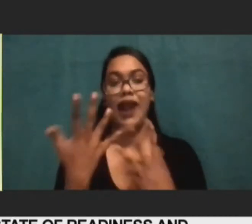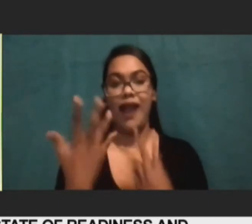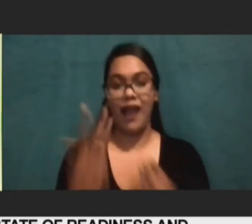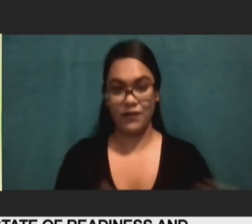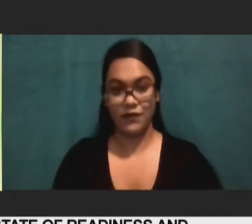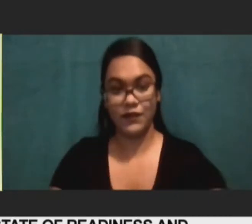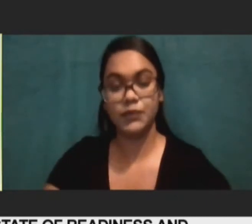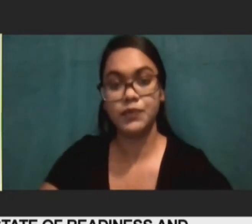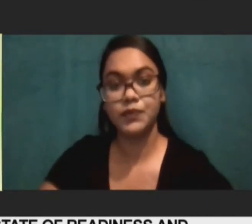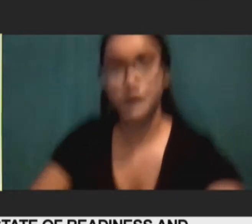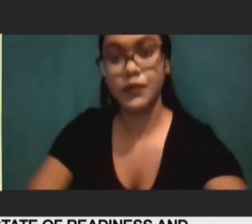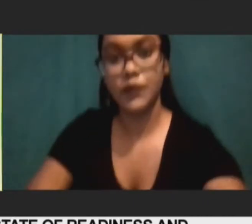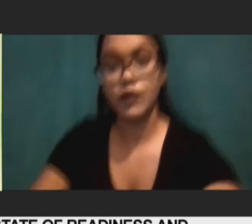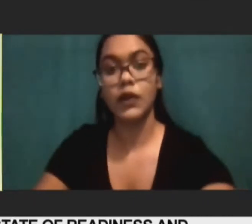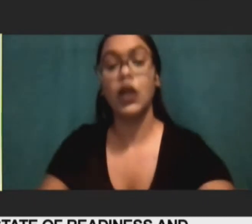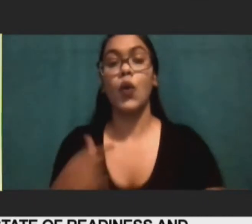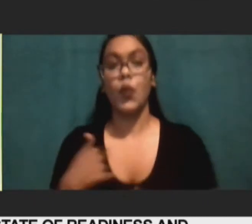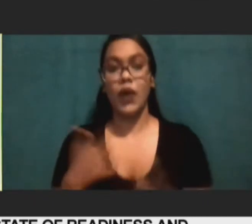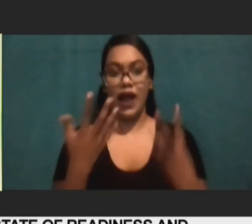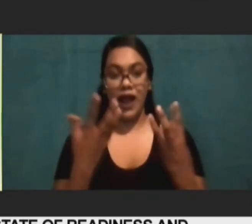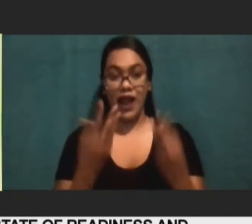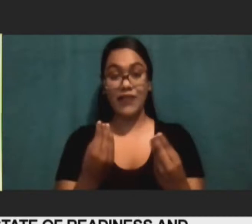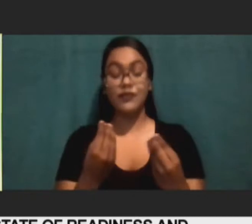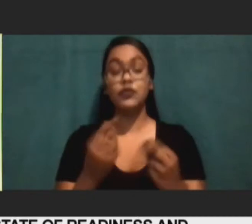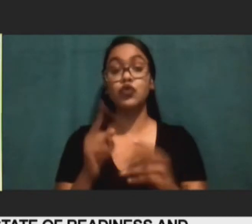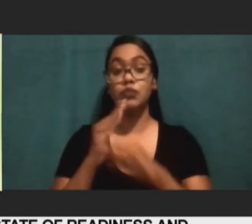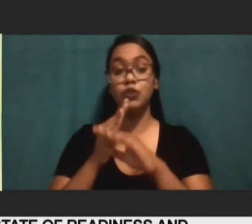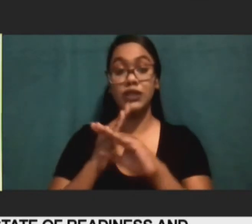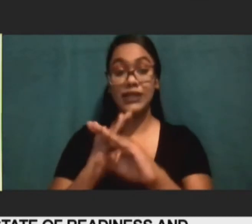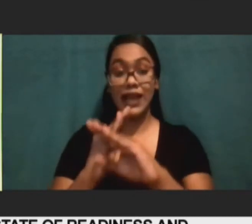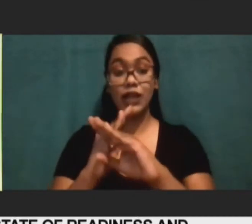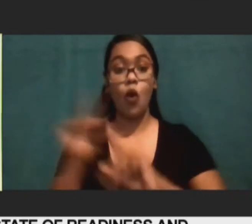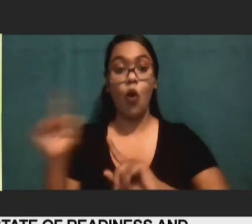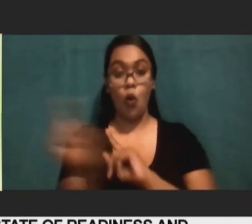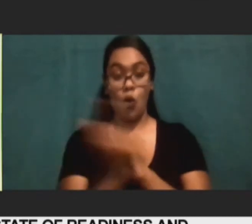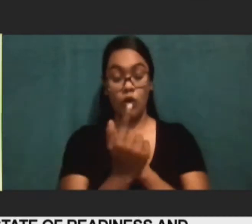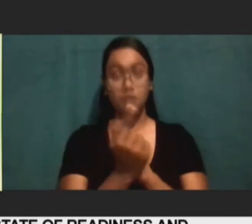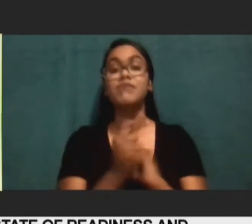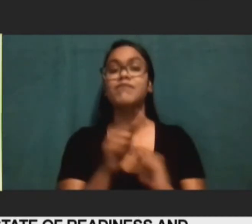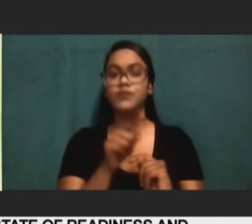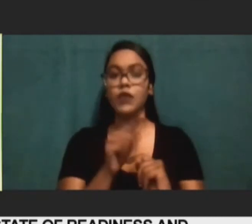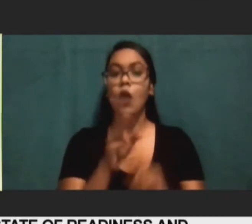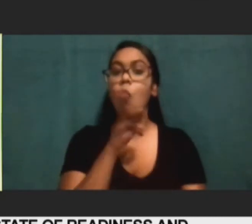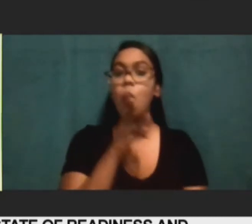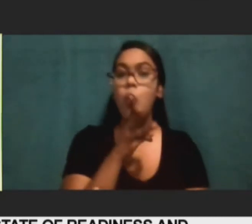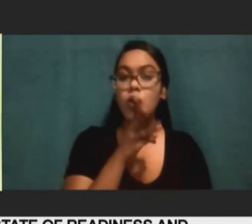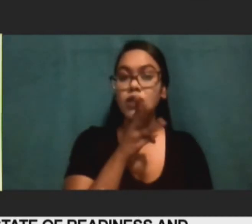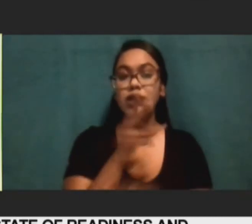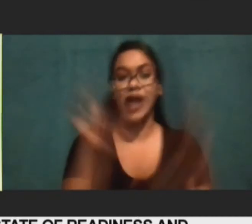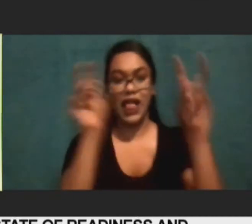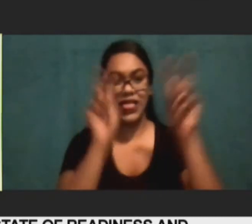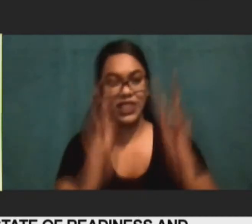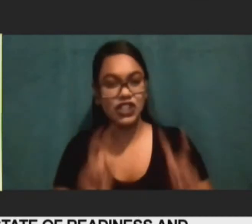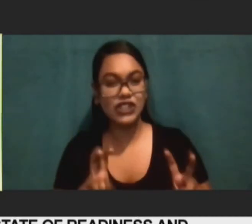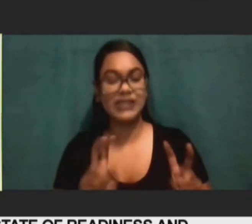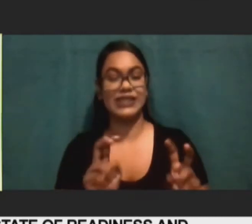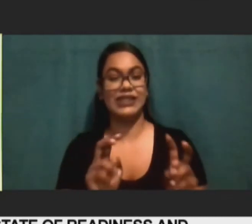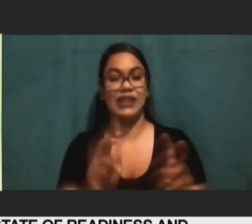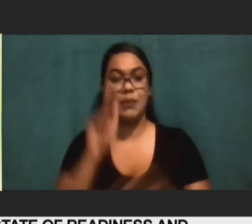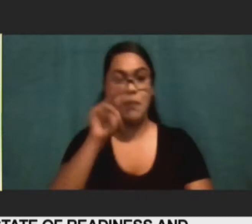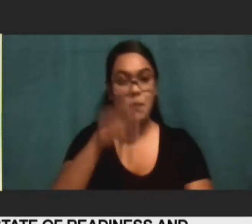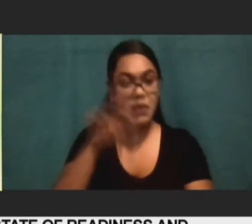is security of power supply, security of water supply, that makes the